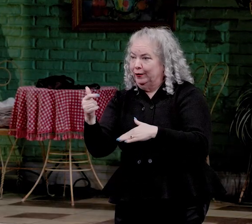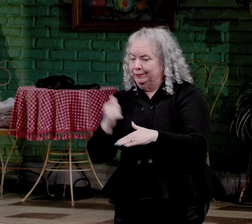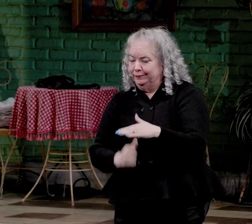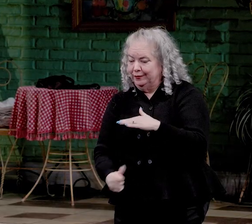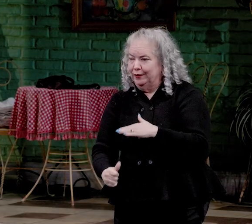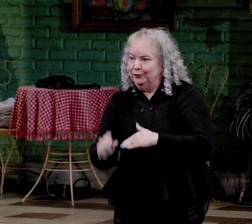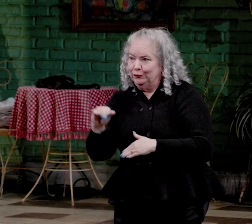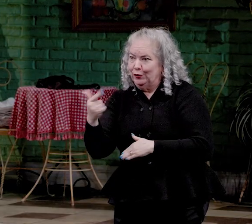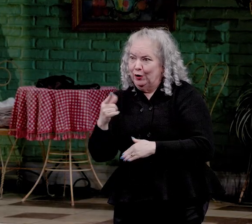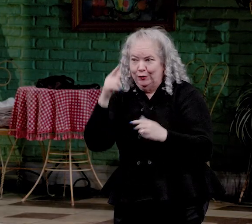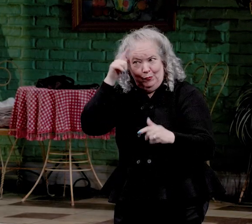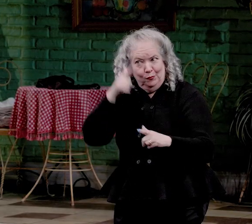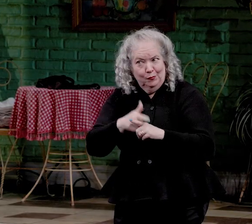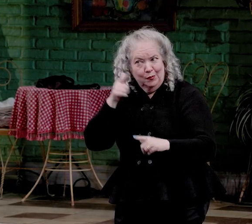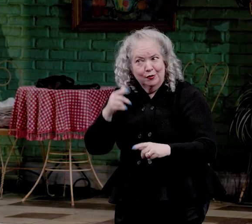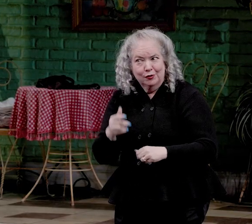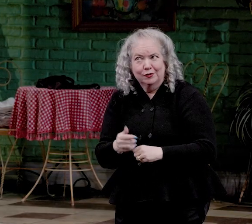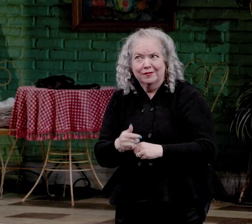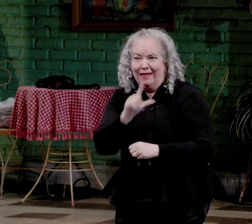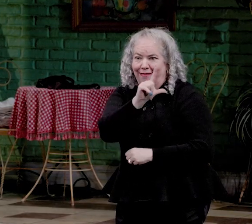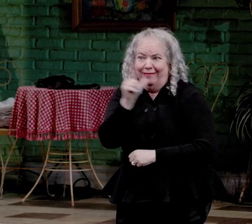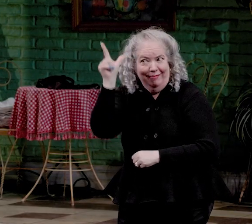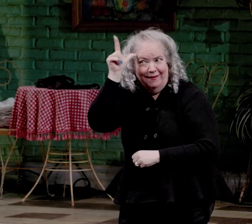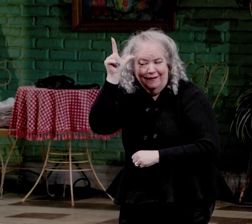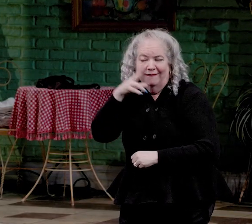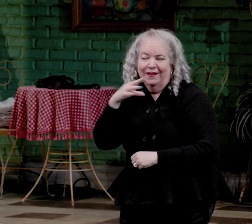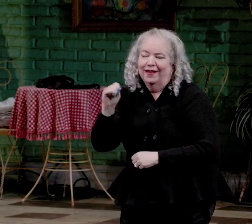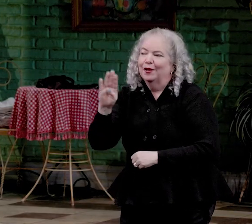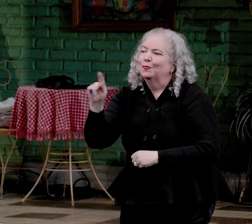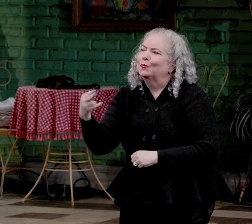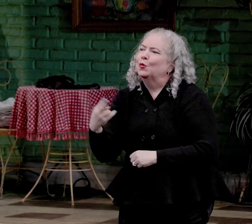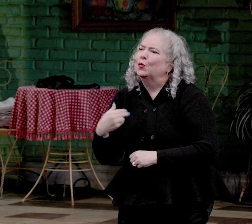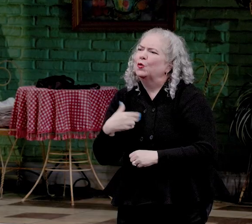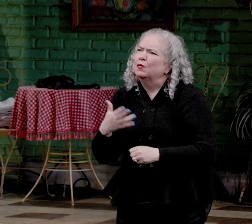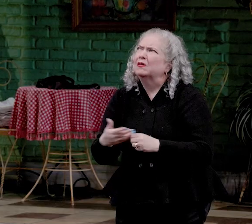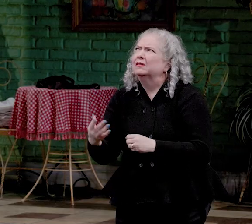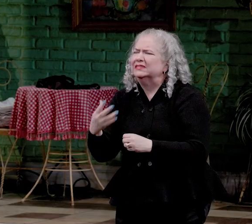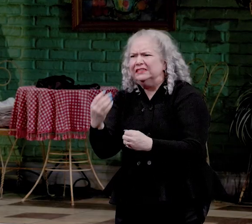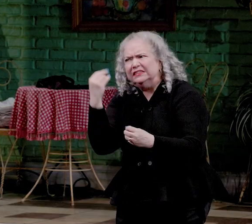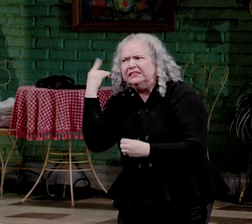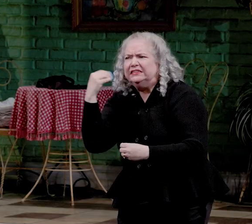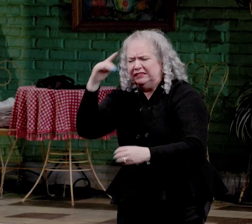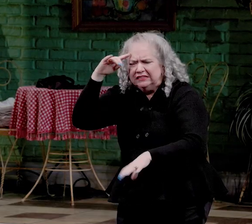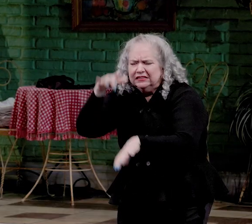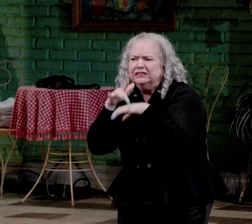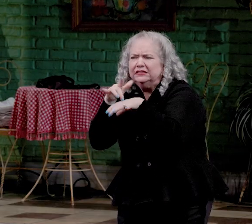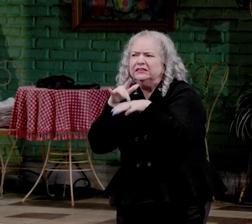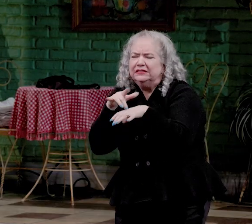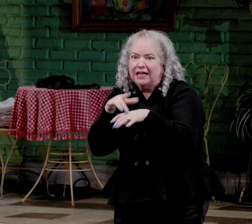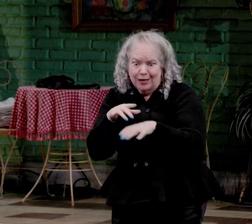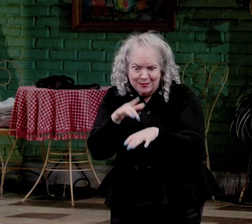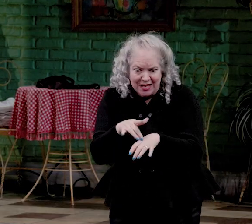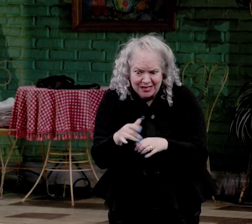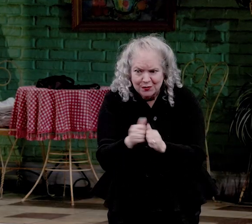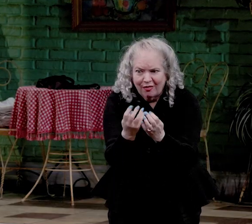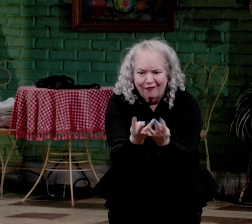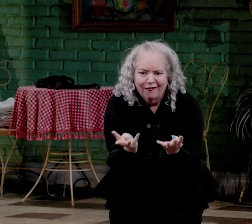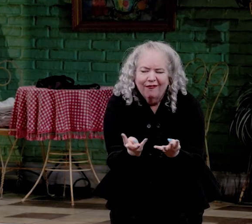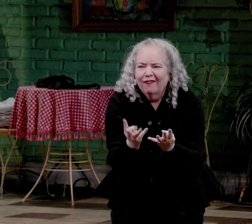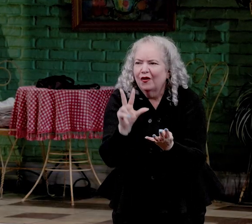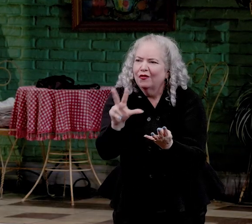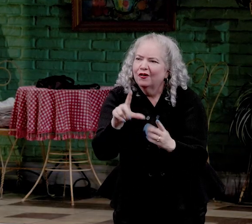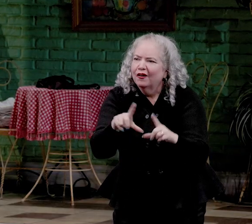brothers Lincoln and Booth are haunted by their past and obsessed with the street con game Three-Card Monte, a